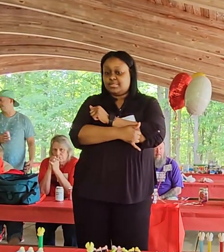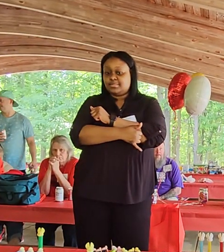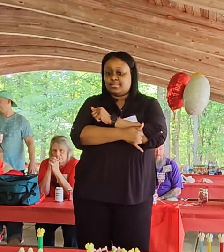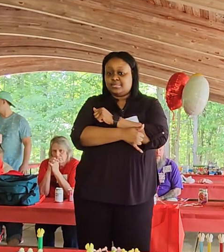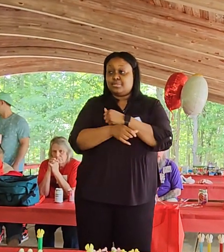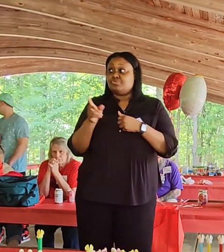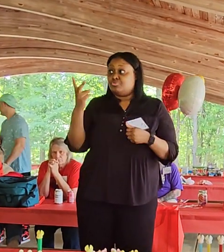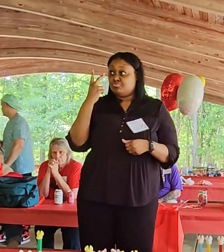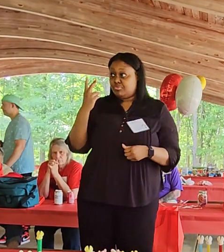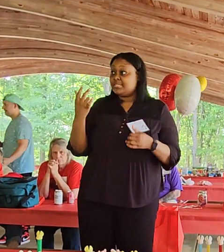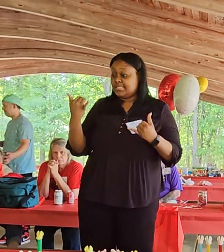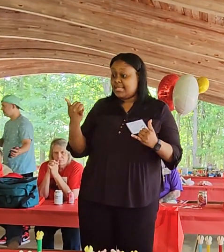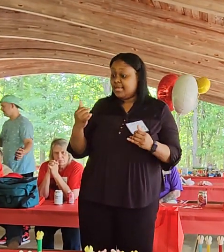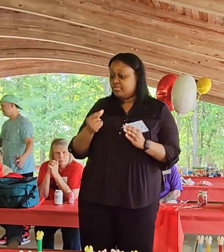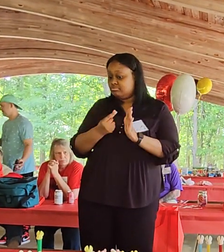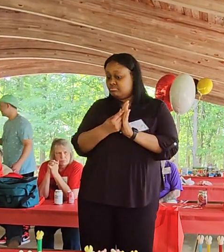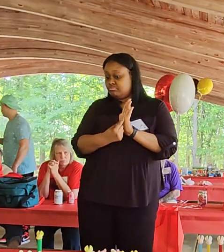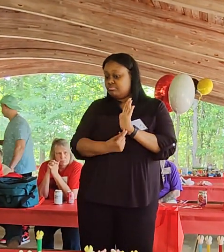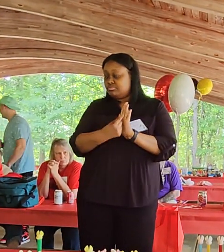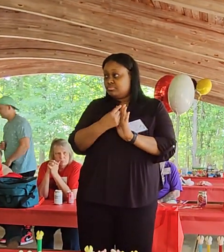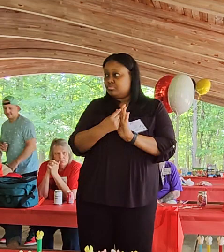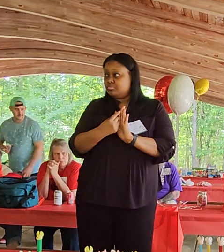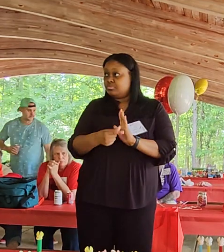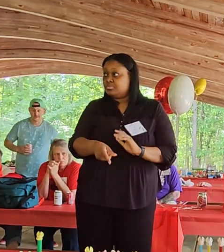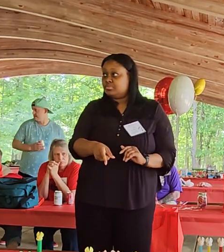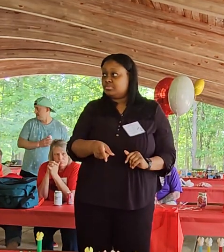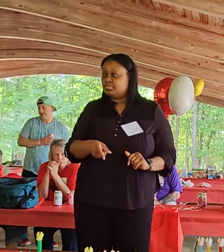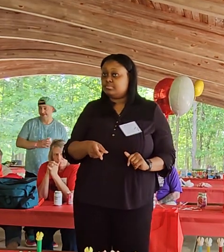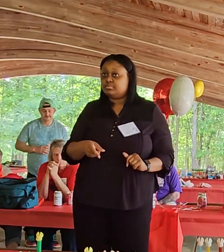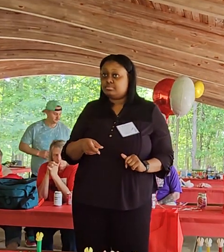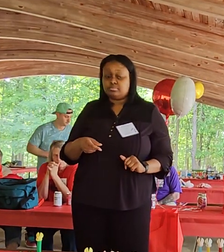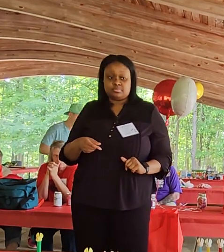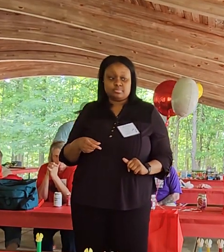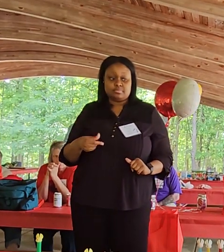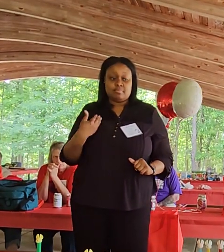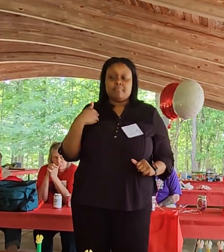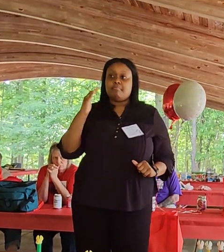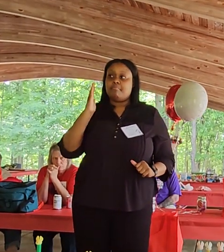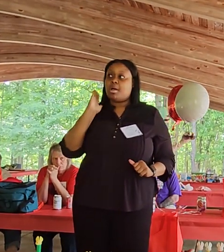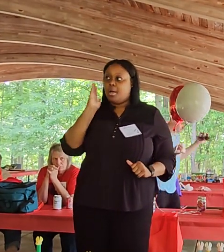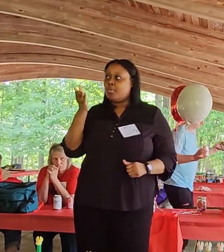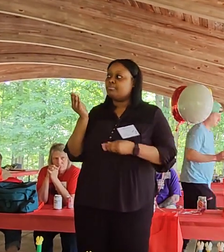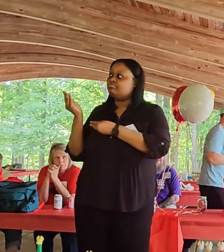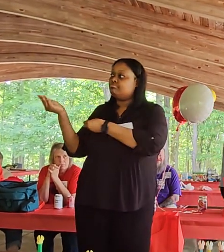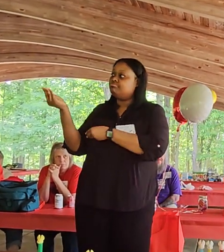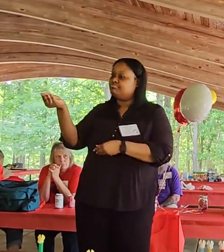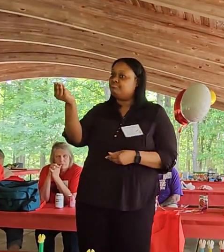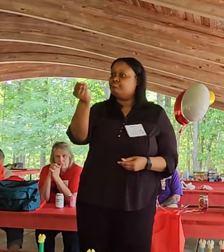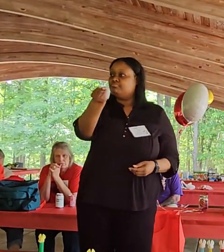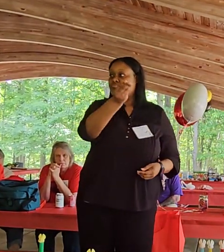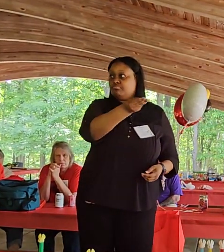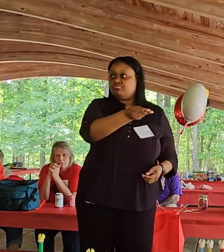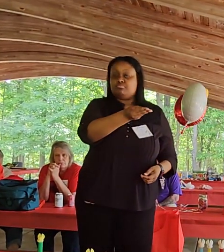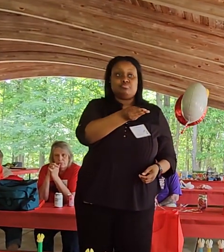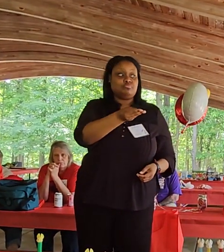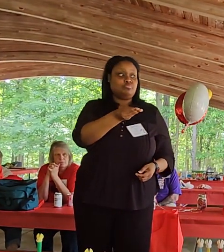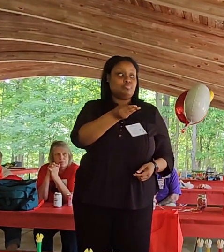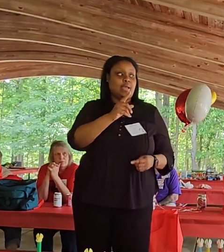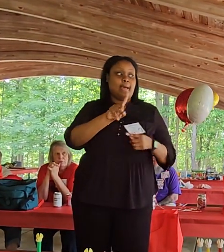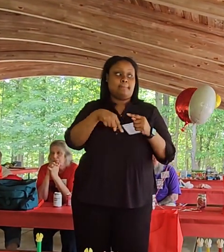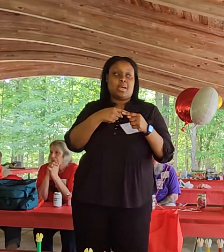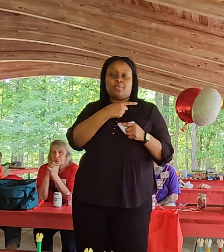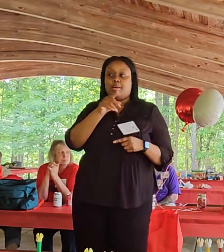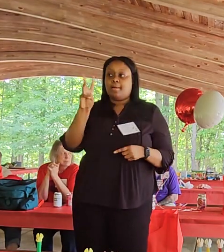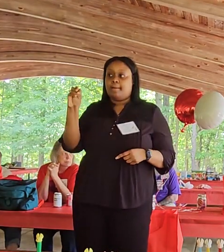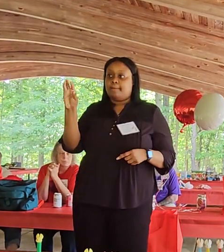pest dispensers. I'm going to pass around so you guys can take a look. It's just this thing about the injection mold